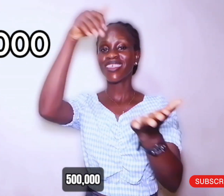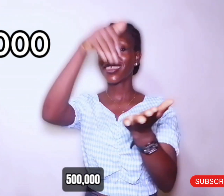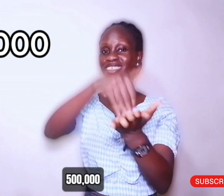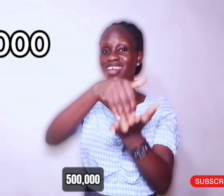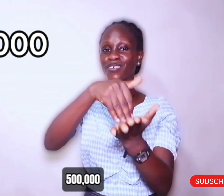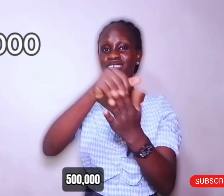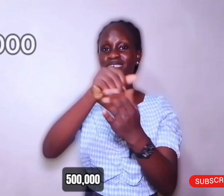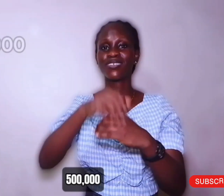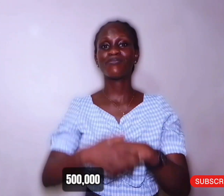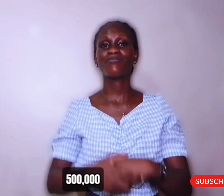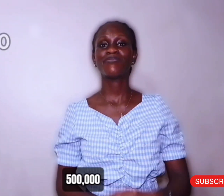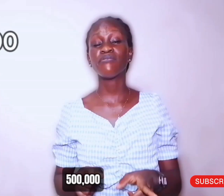500,000.